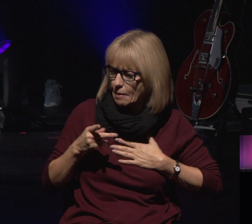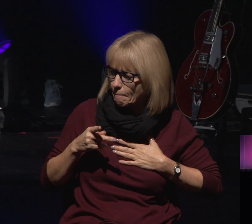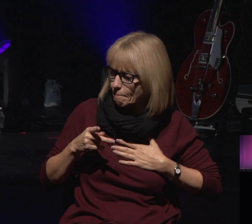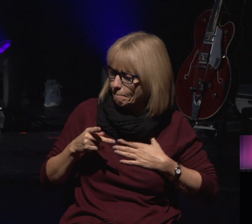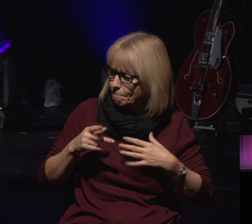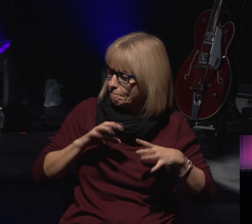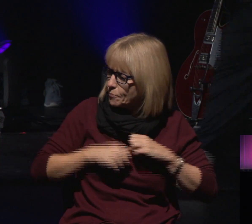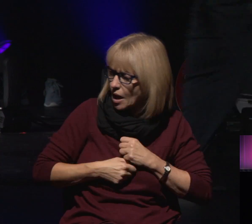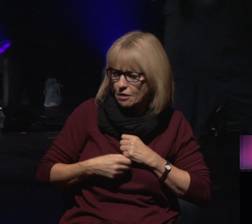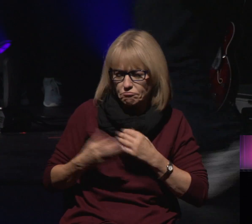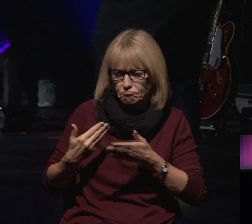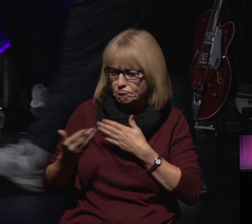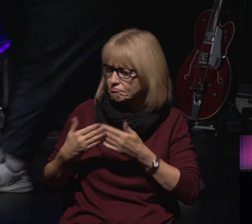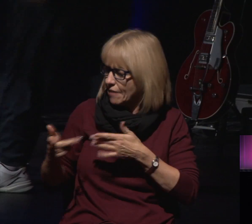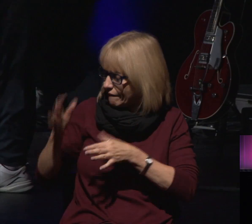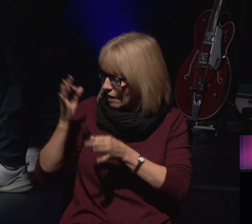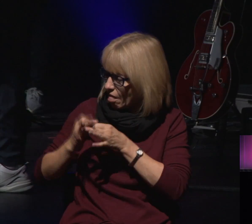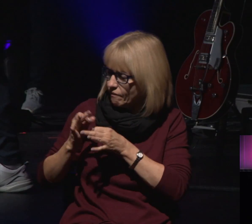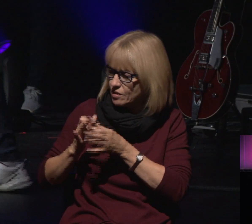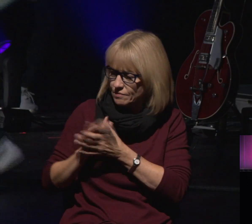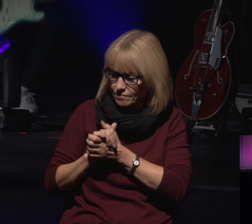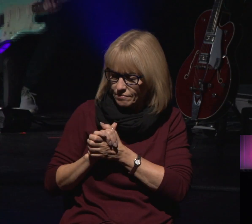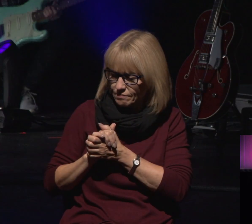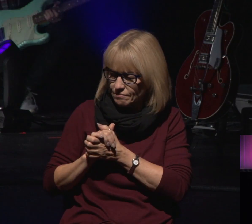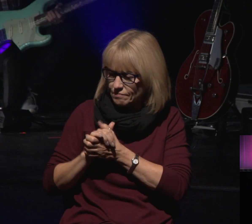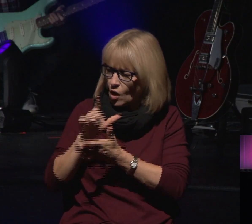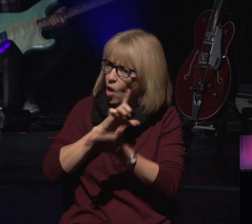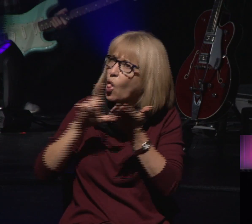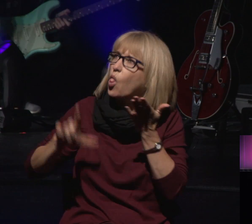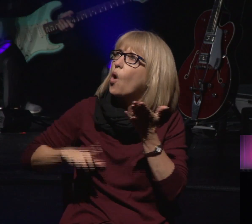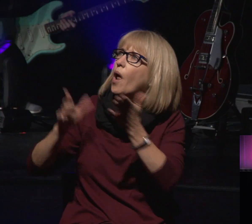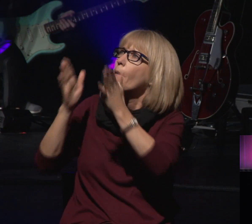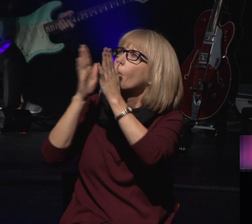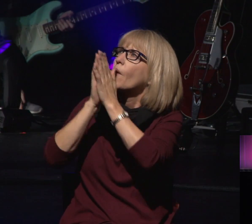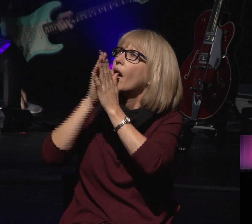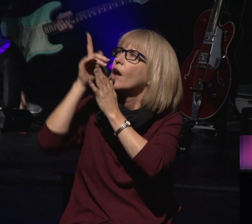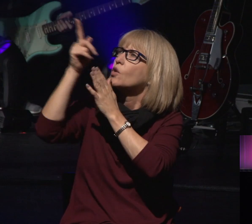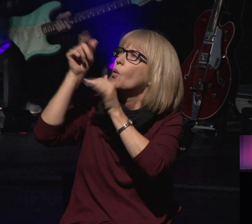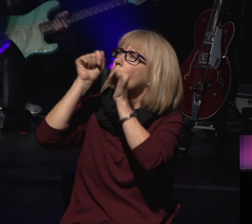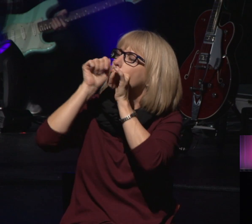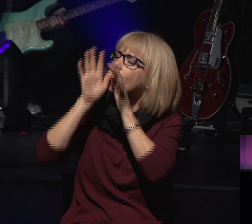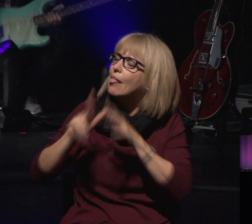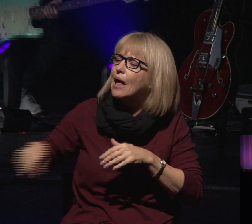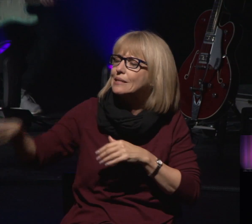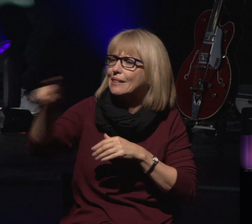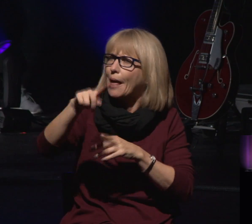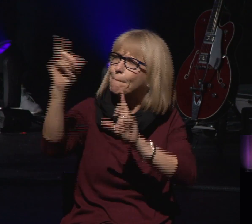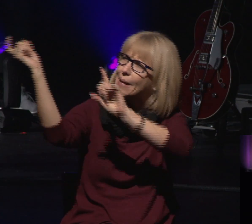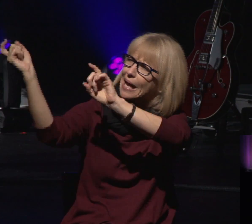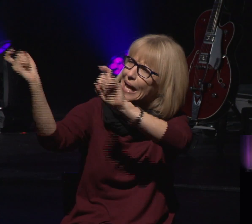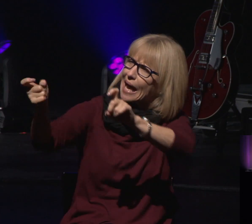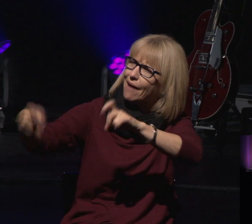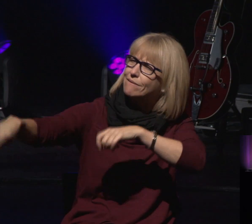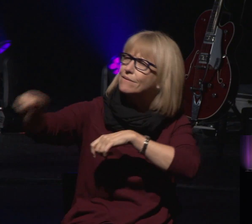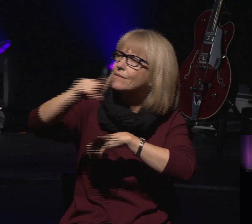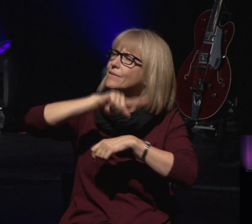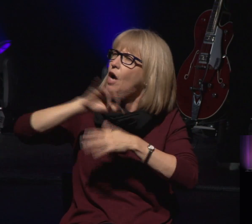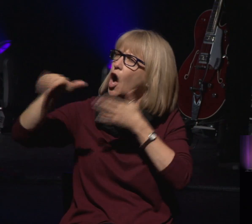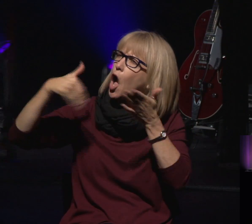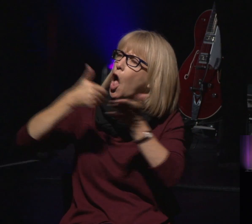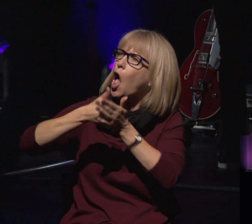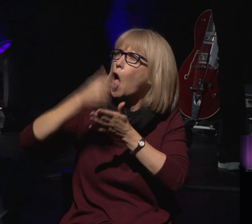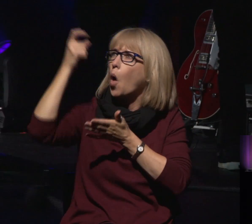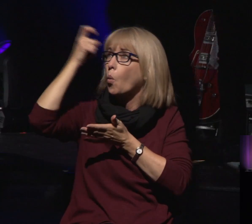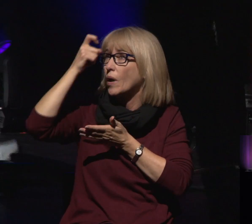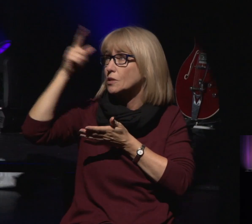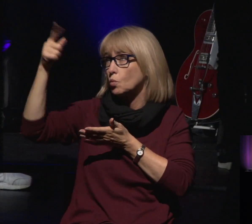And Father, I pray that you would bless each person in this room. Give us a wisdom today. You said if we lack it,